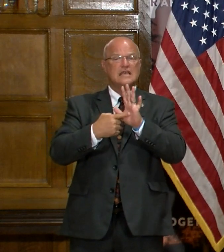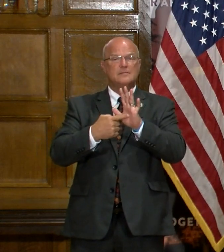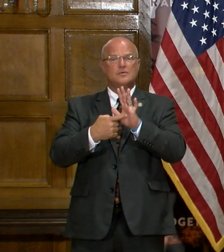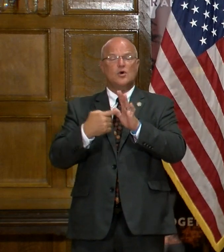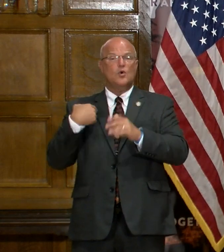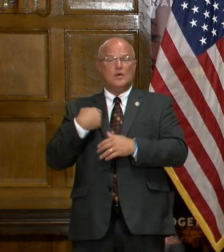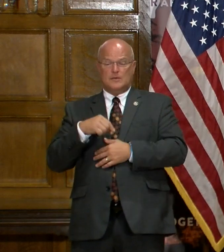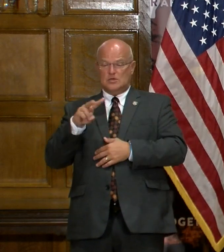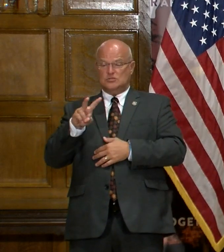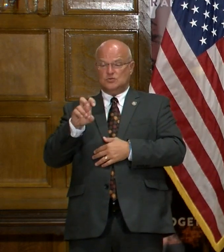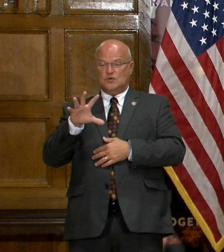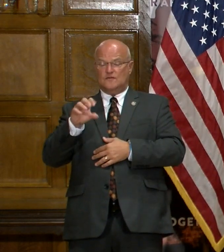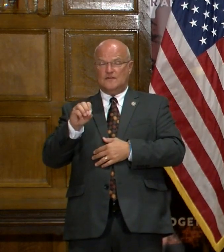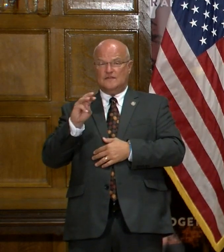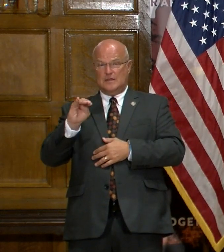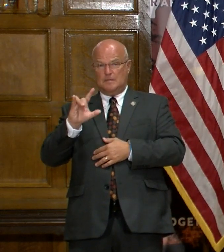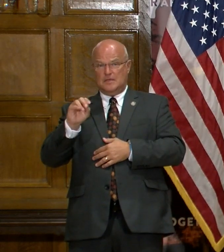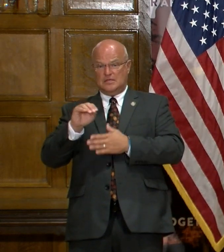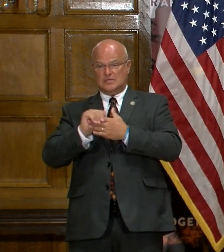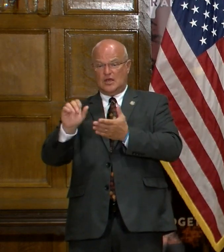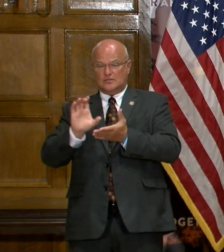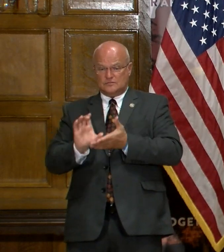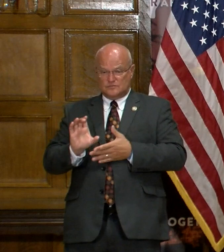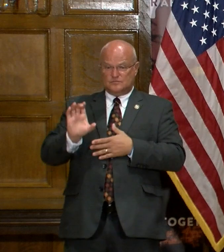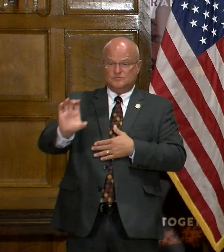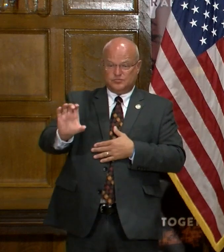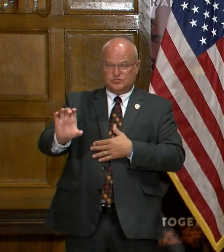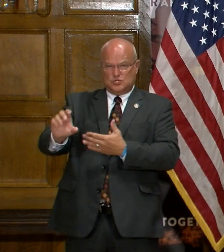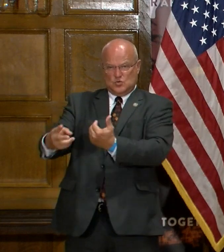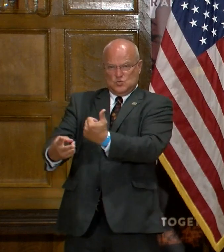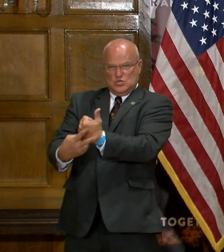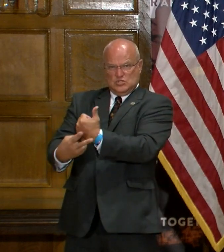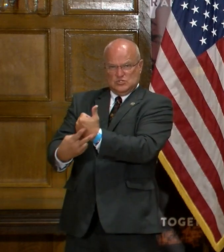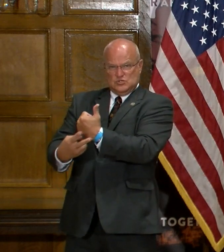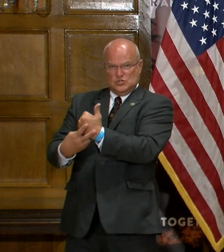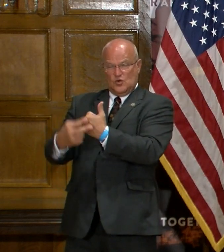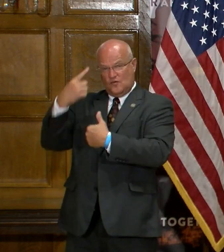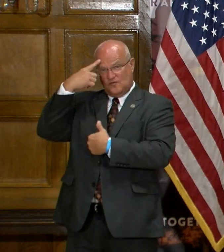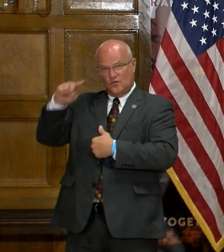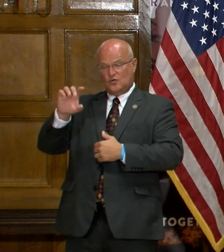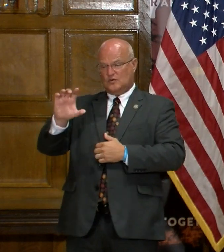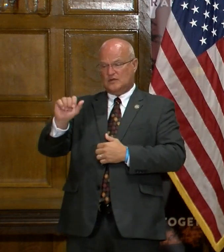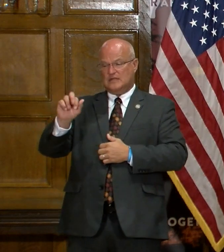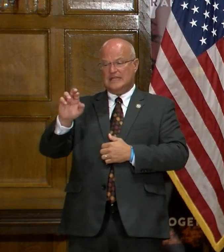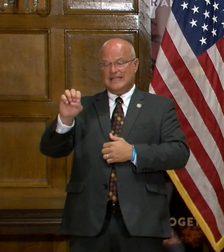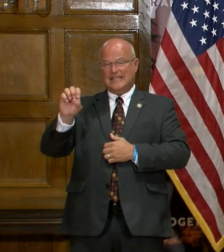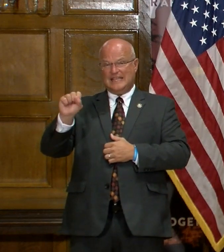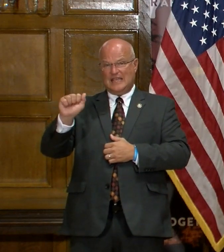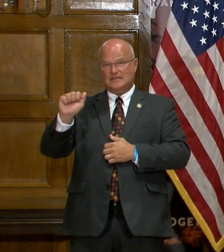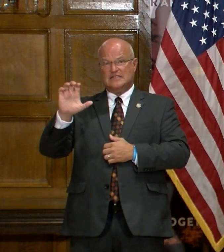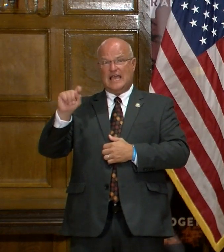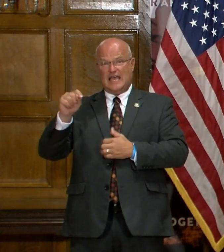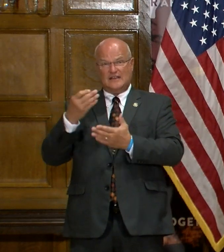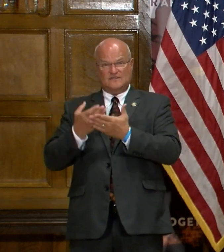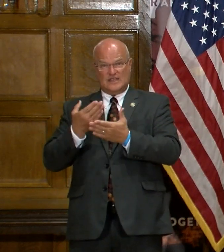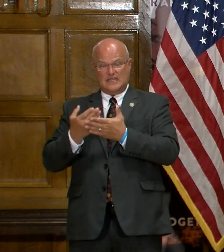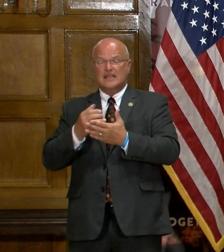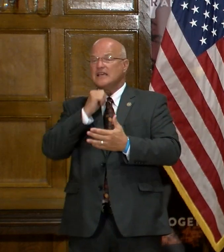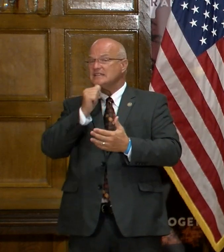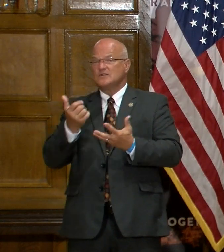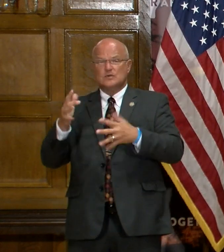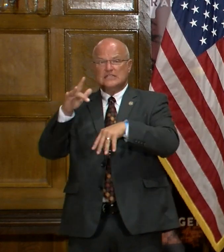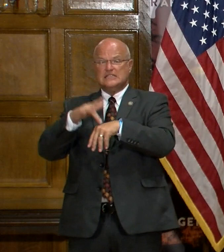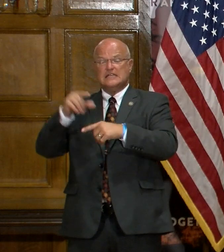put $250 million into reserve of our CARES Act funding that we would not tap into